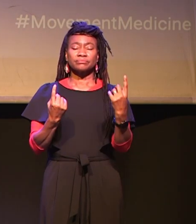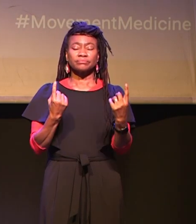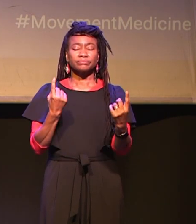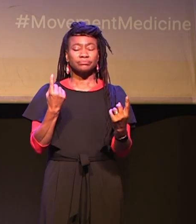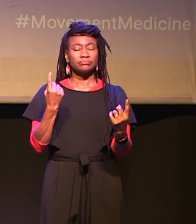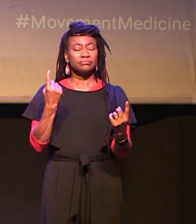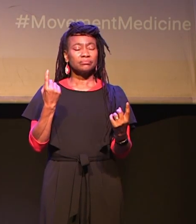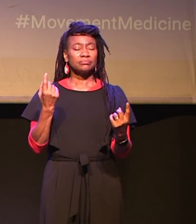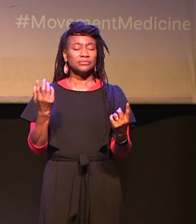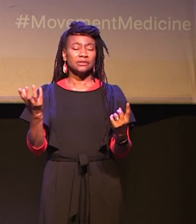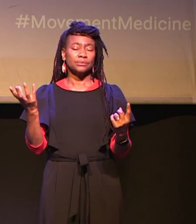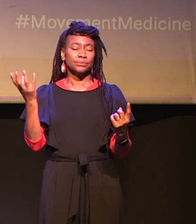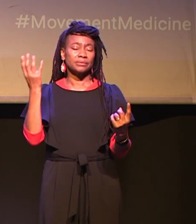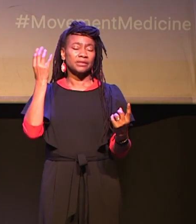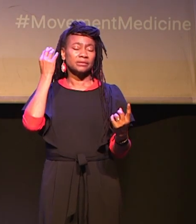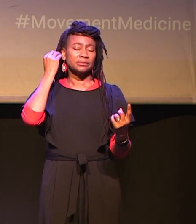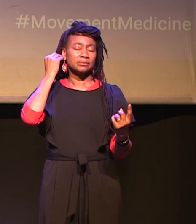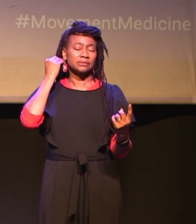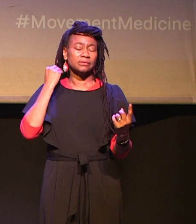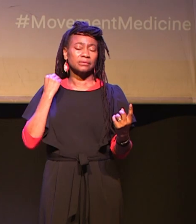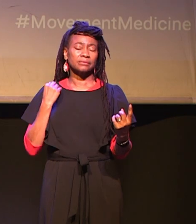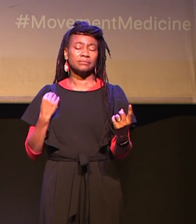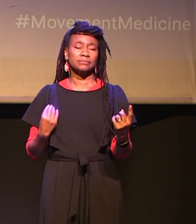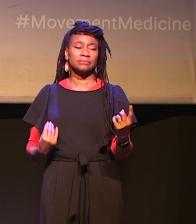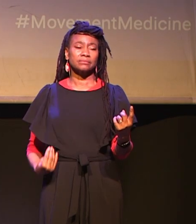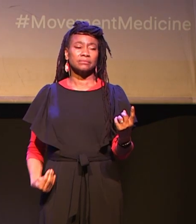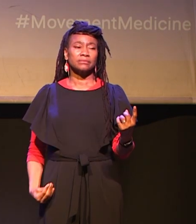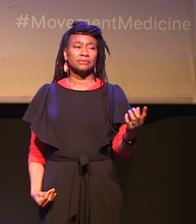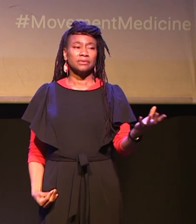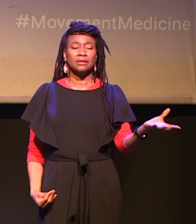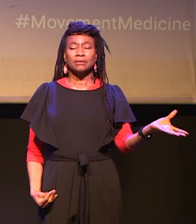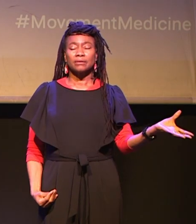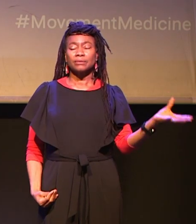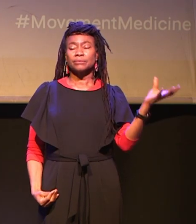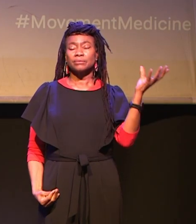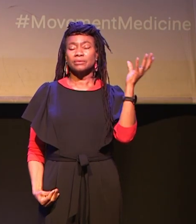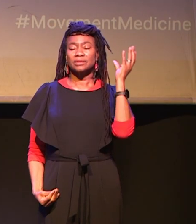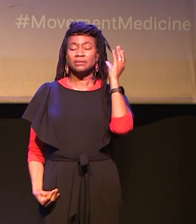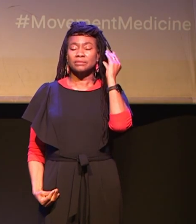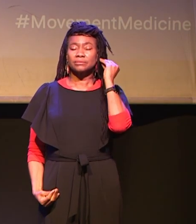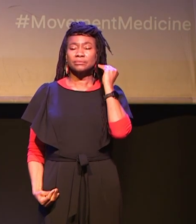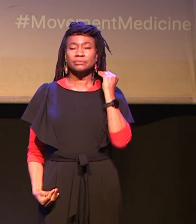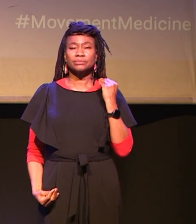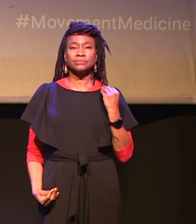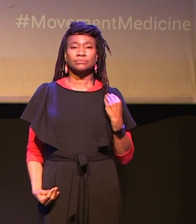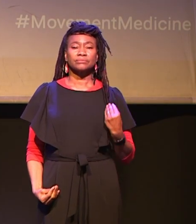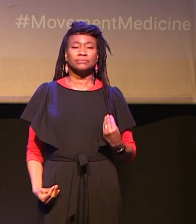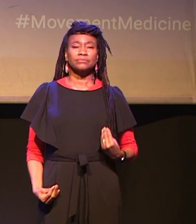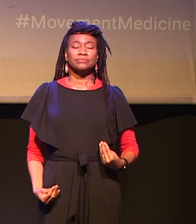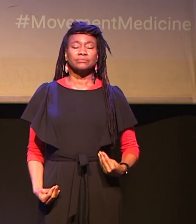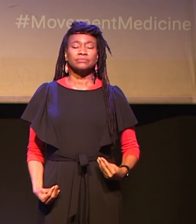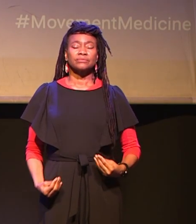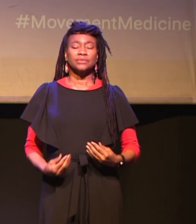the sides of you, listening from your skin to the people next to you, to the people in this room, allowing yourself to be permeable